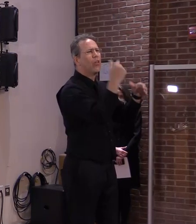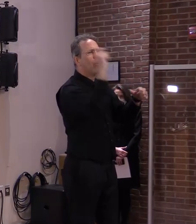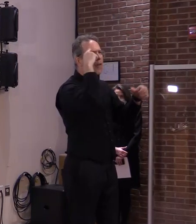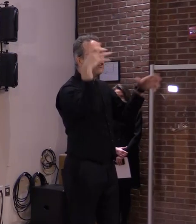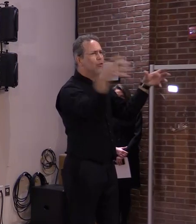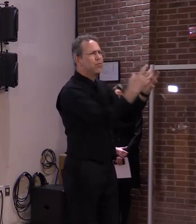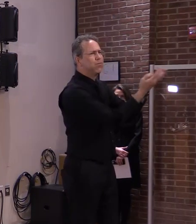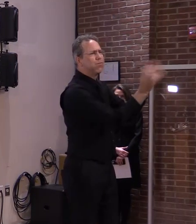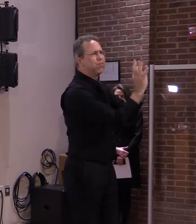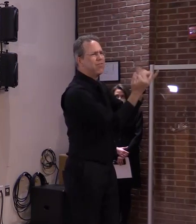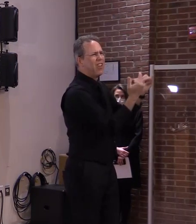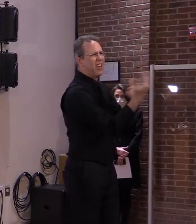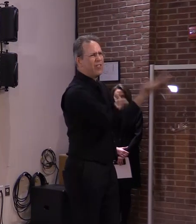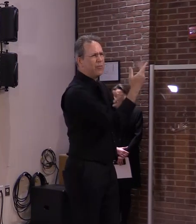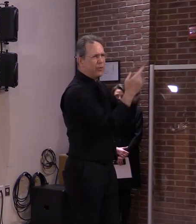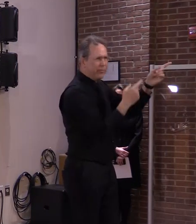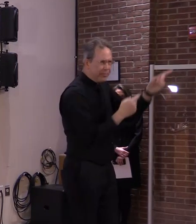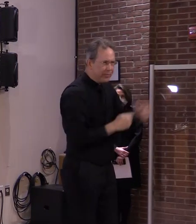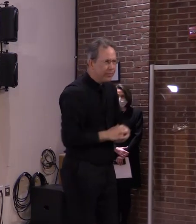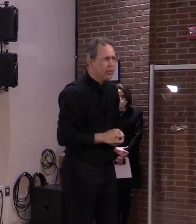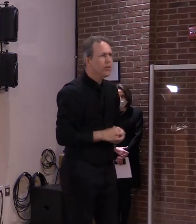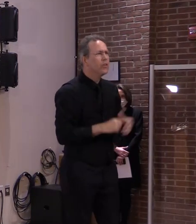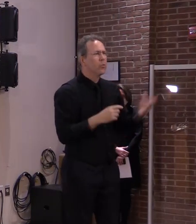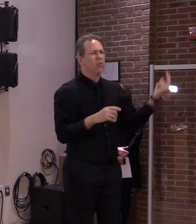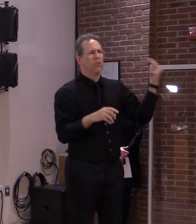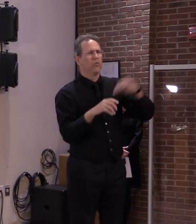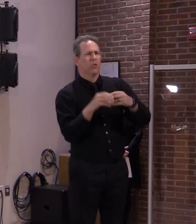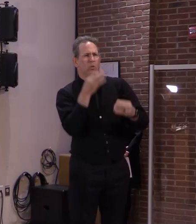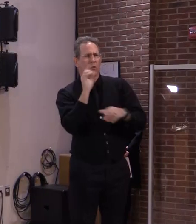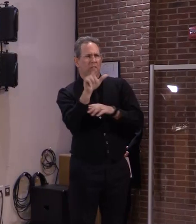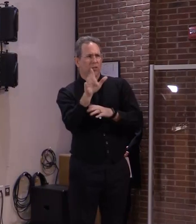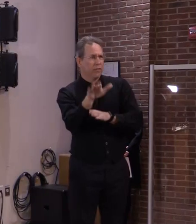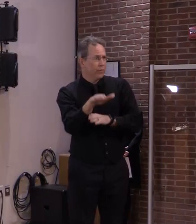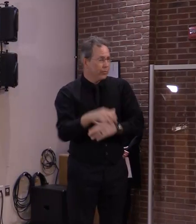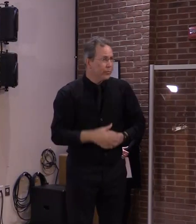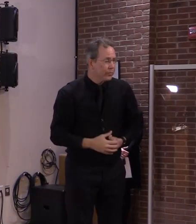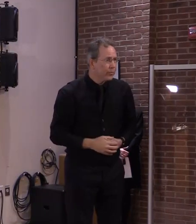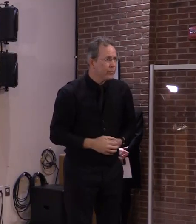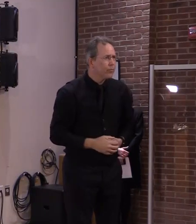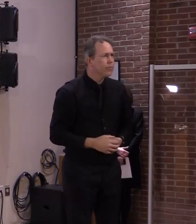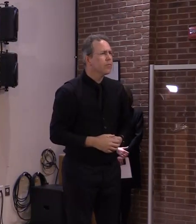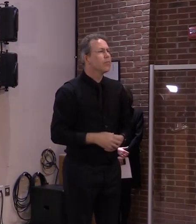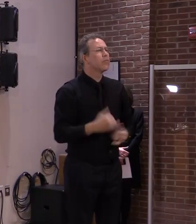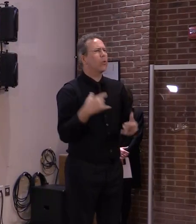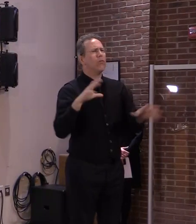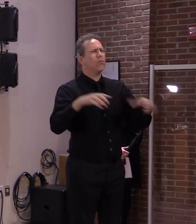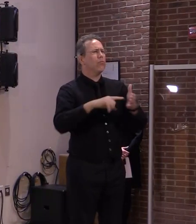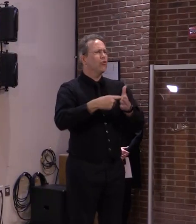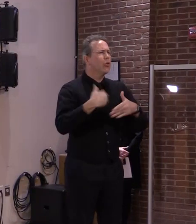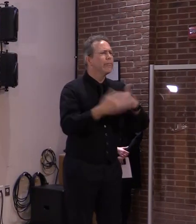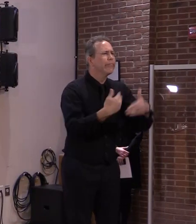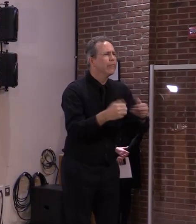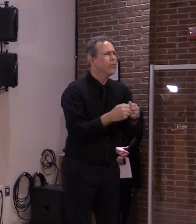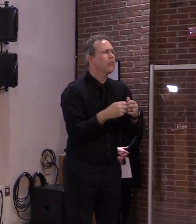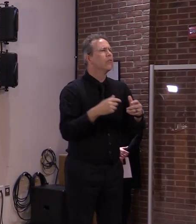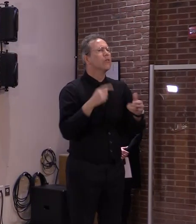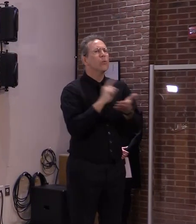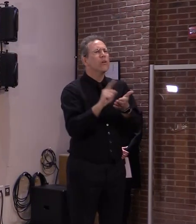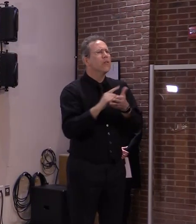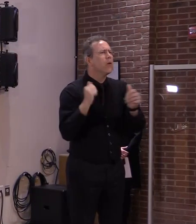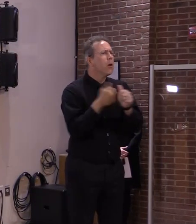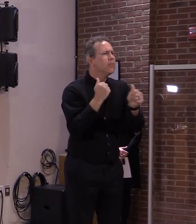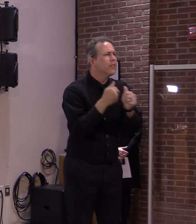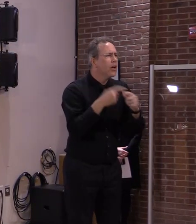will be down joining us shortly. I want to start today by providing a weekly data and modeling update.